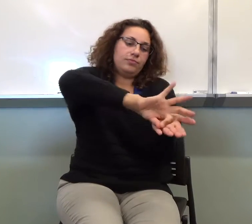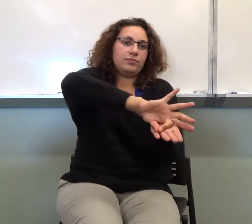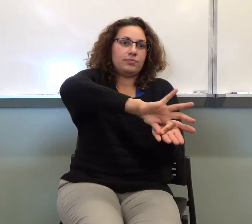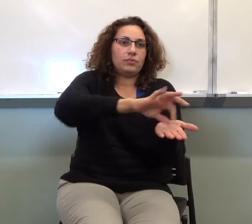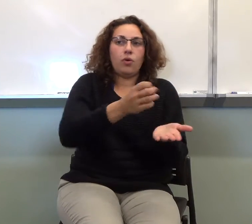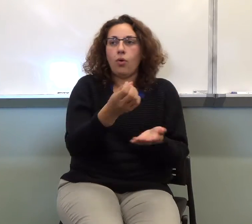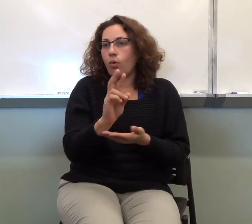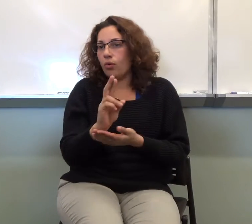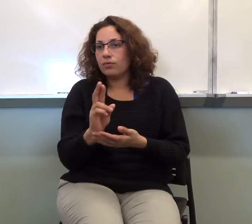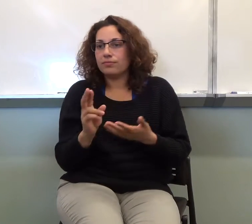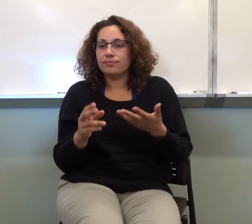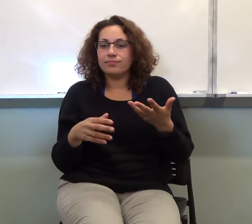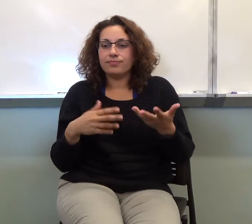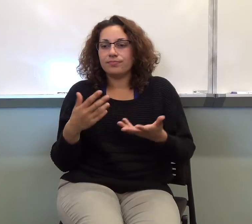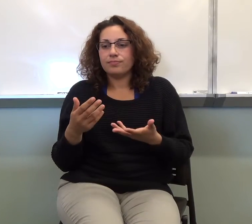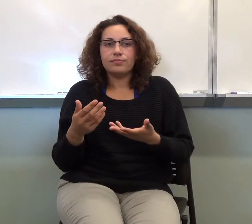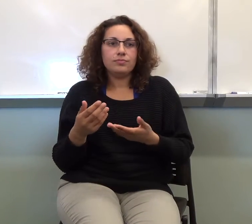or rolling dice.